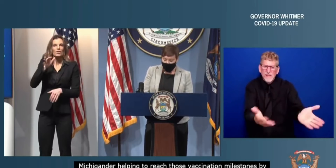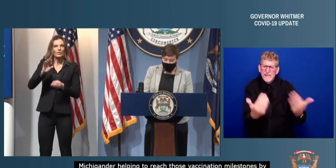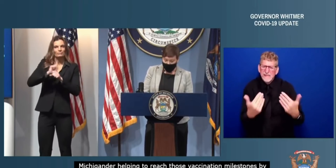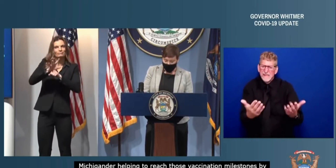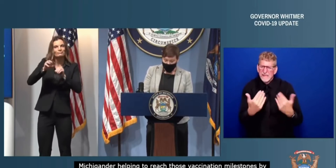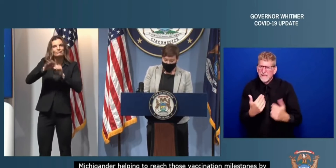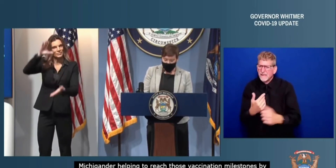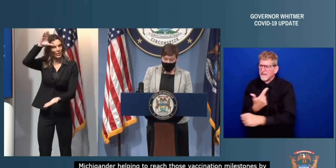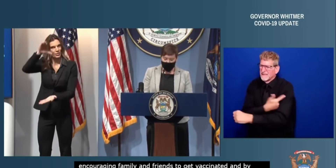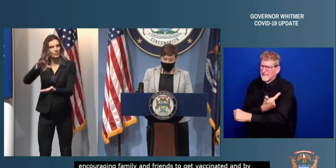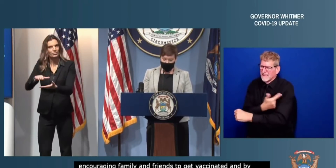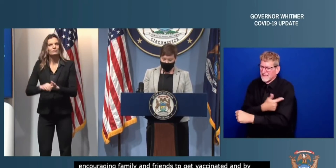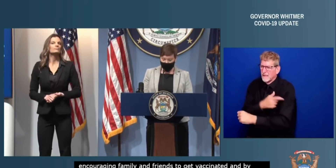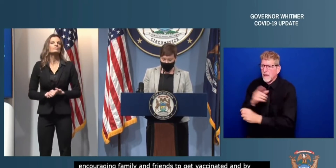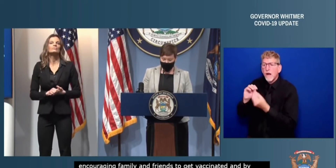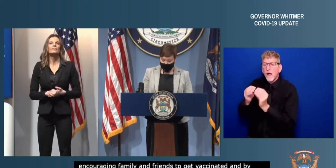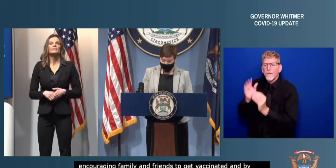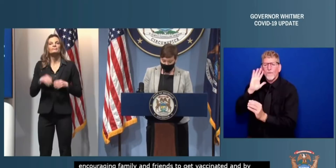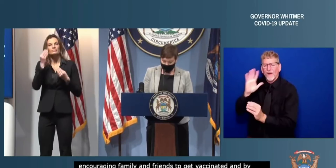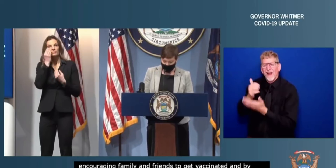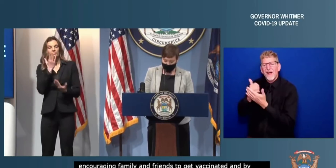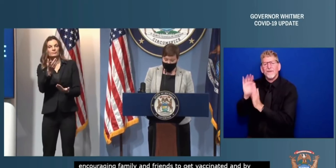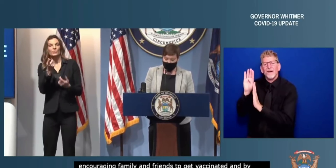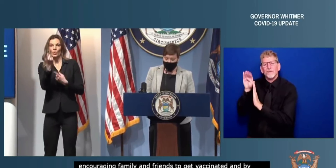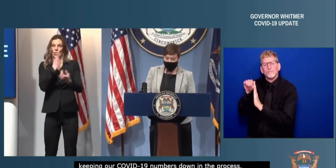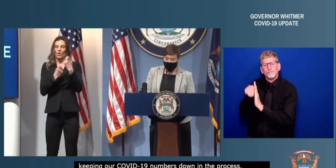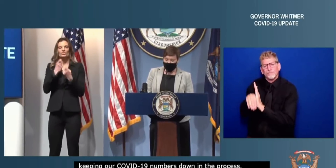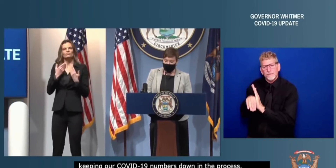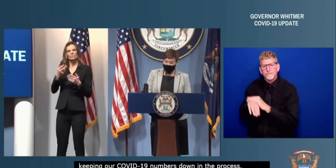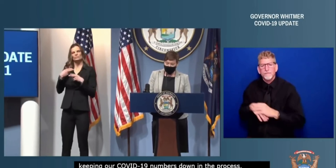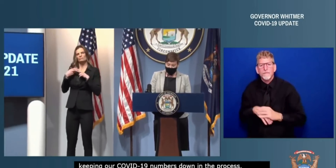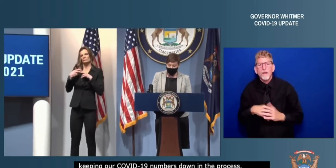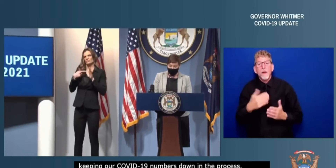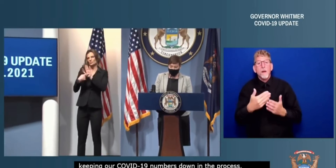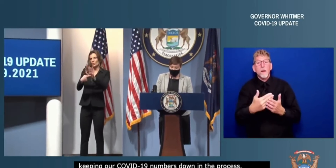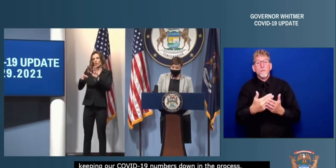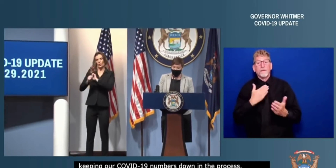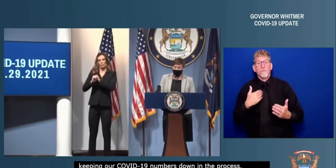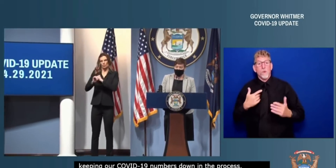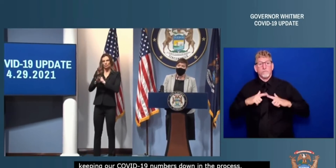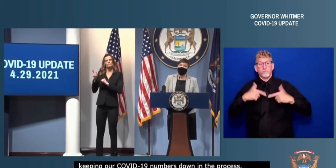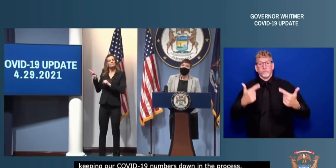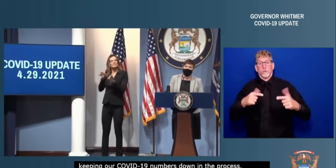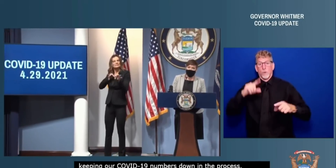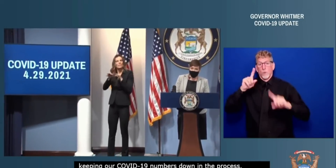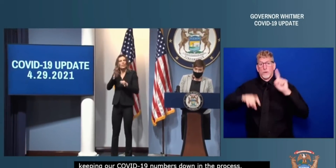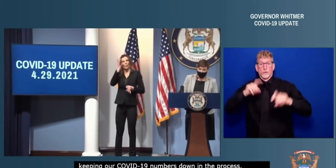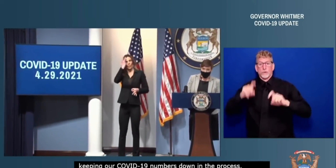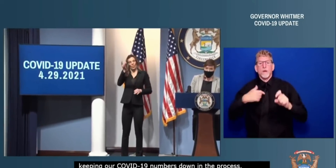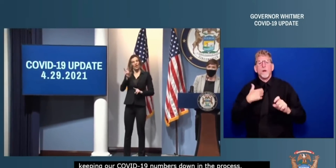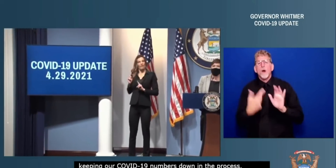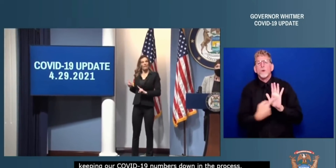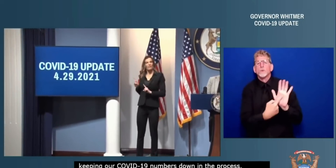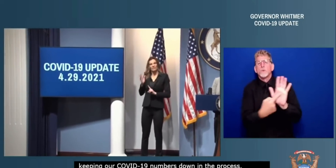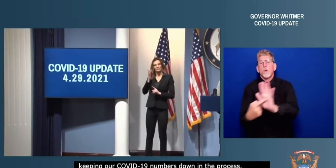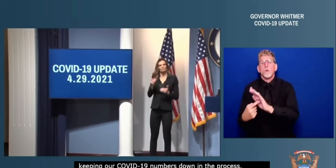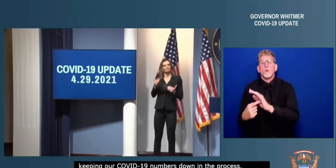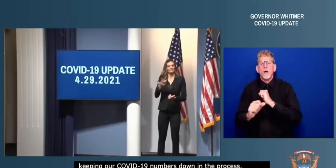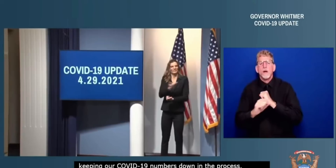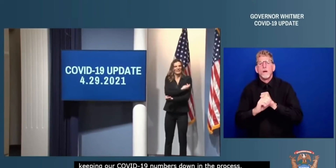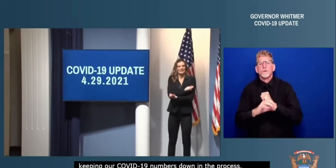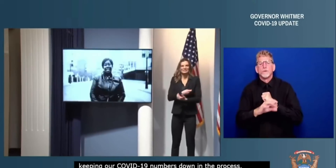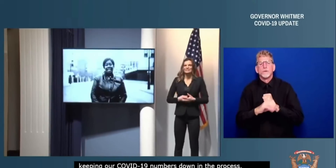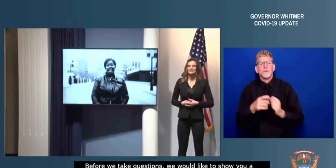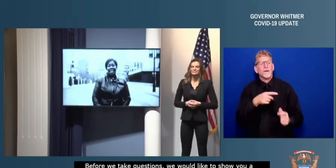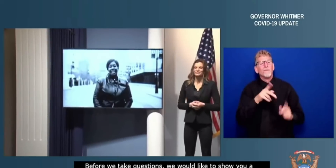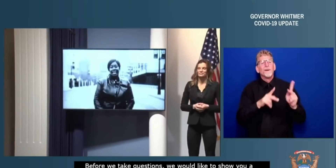Before we take questions, we would like to show you a commercial where people are explaining their why for getting